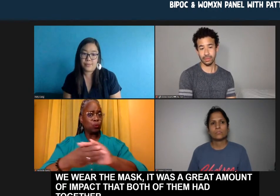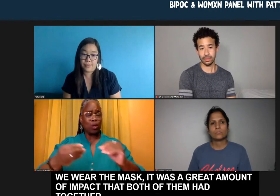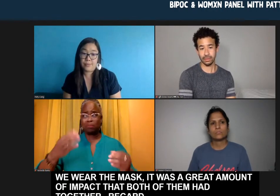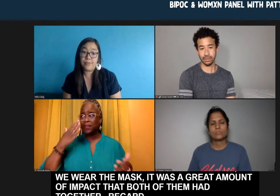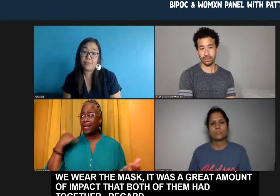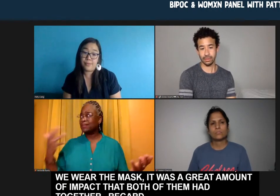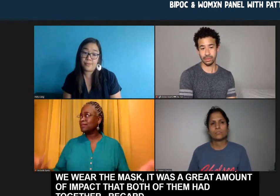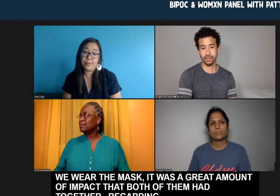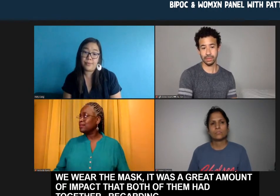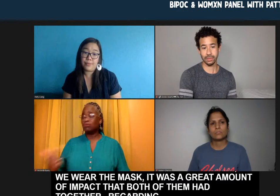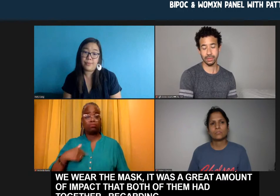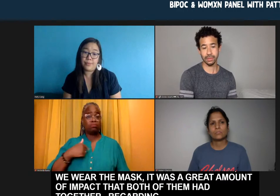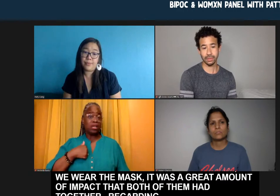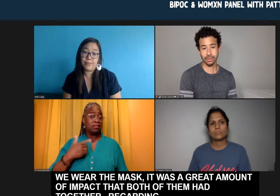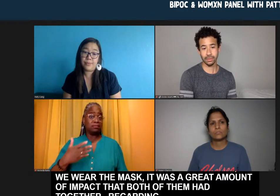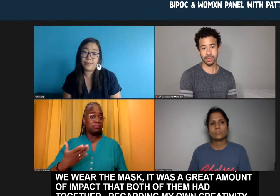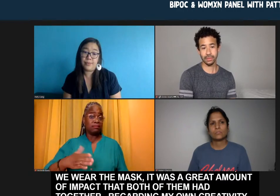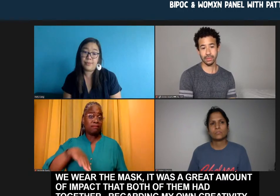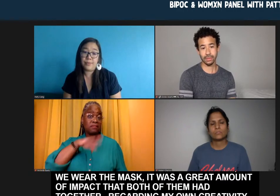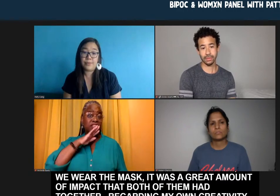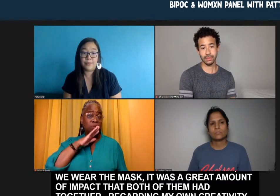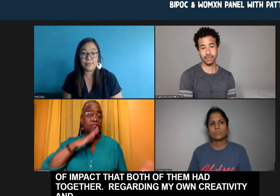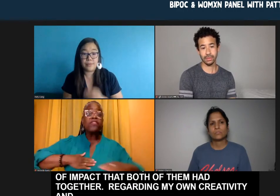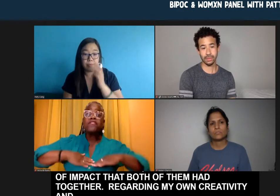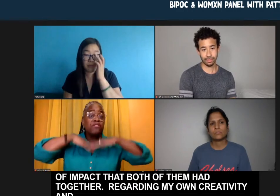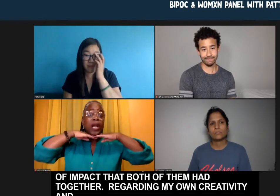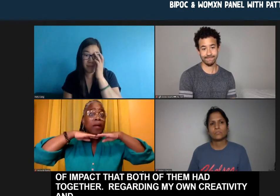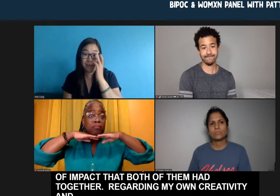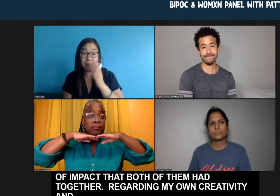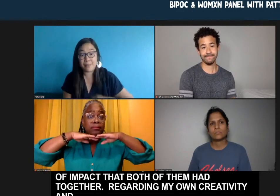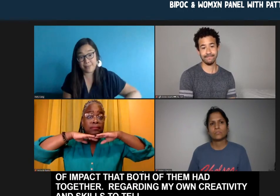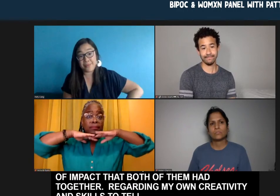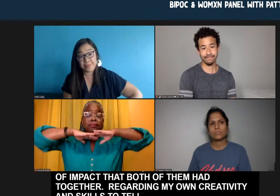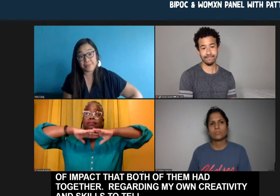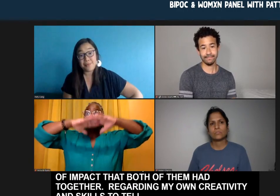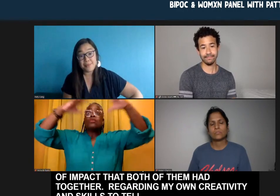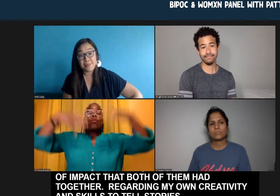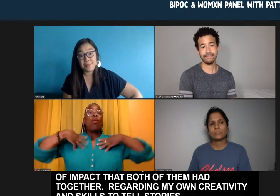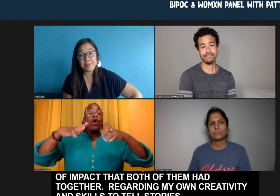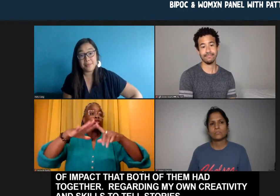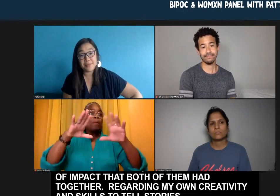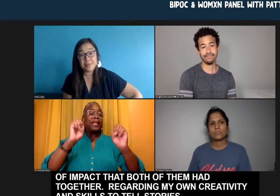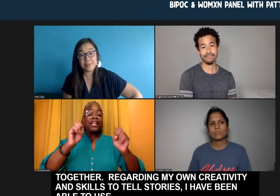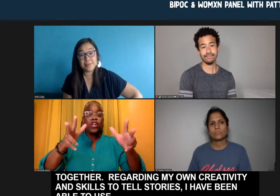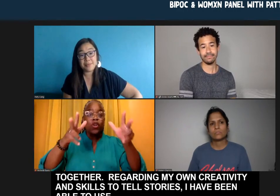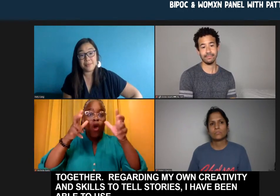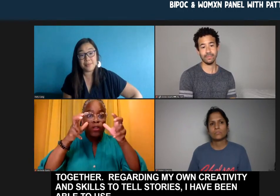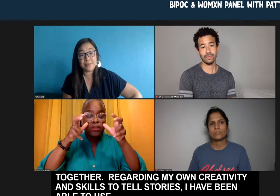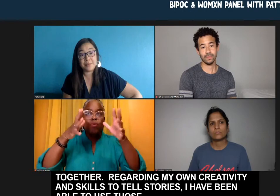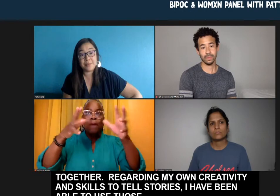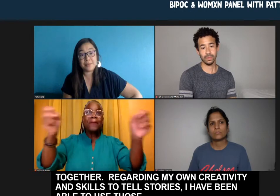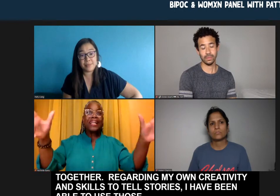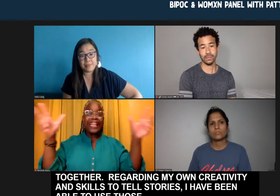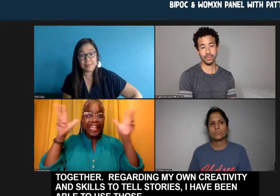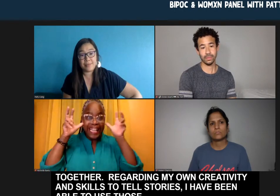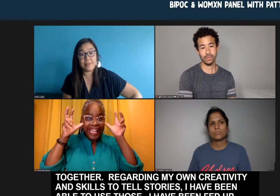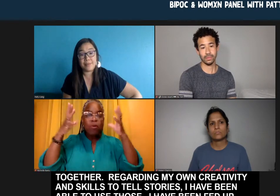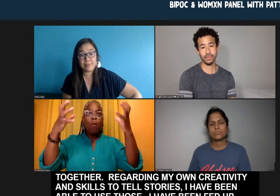my skills to tell stories, I've been able to use those because I've been fed up. I've been frustrated and completely fed up to